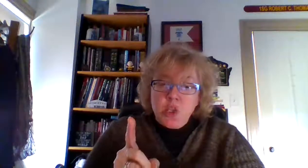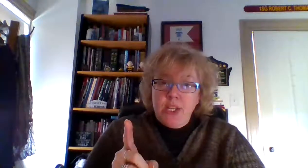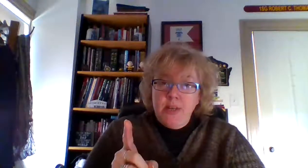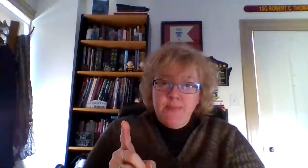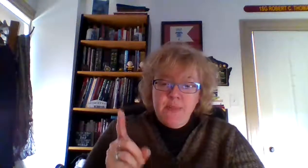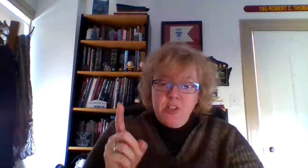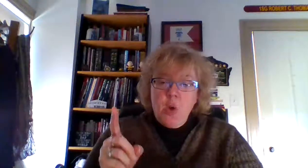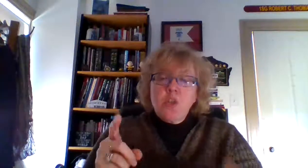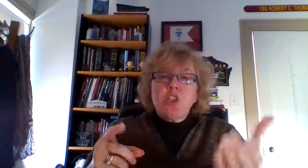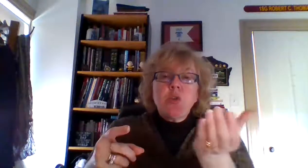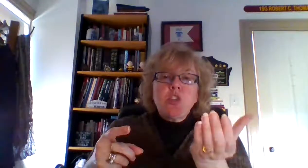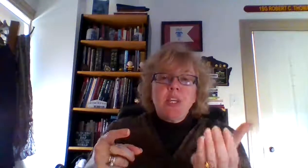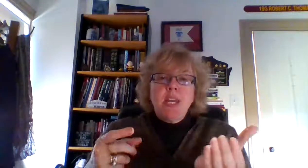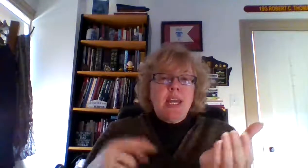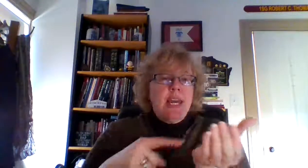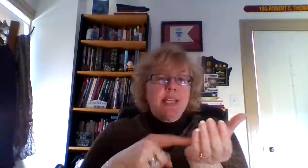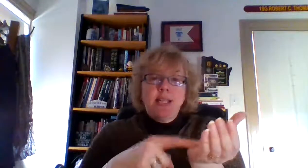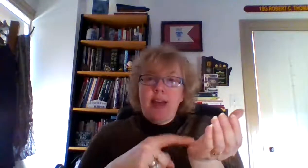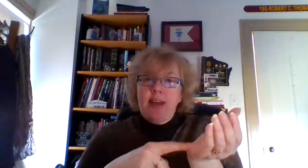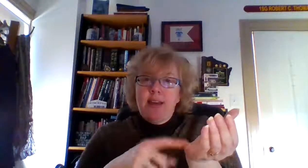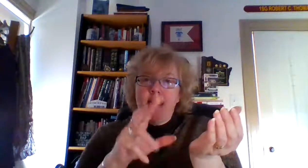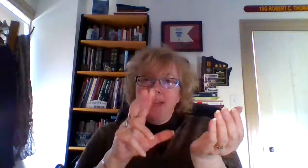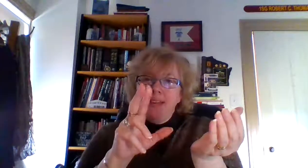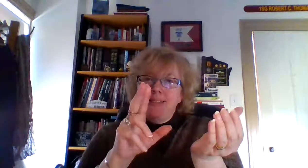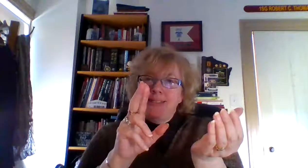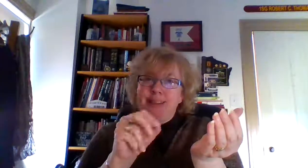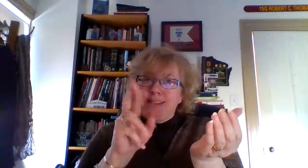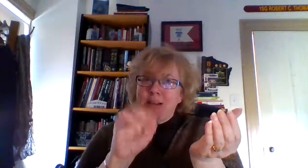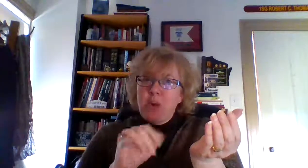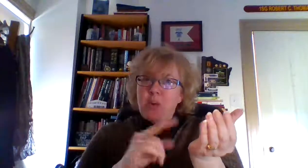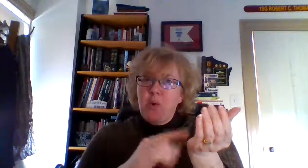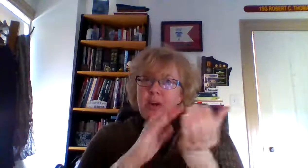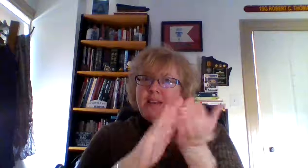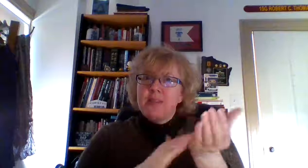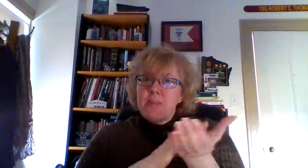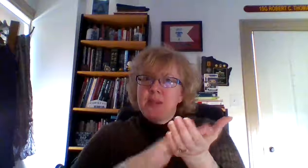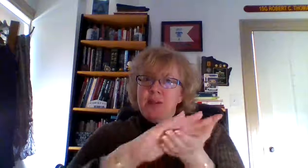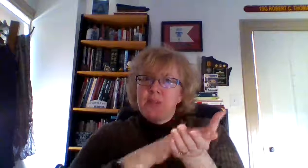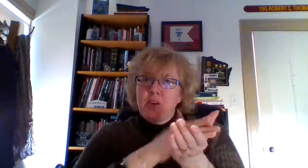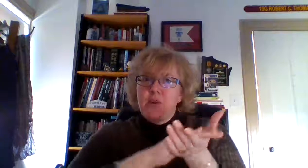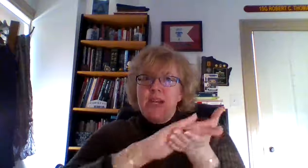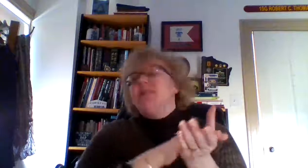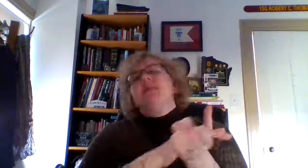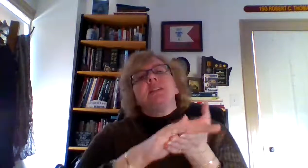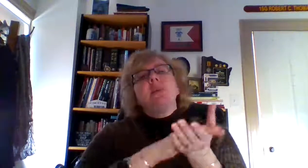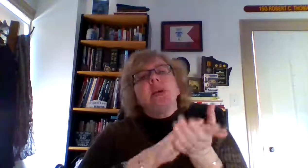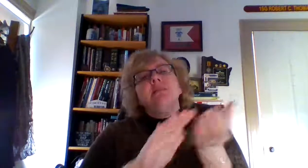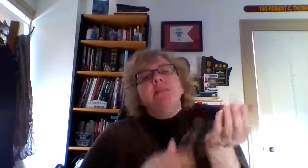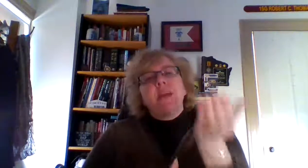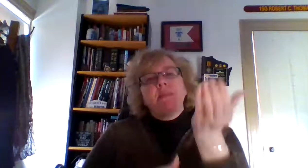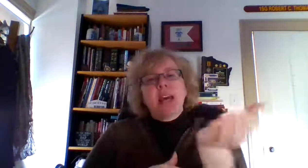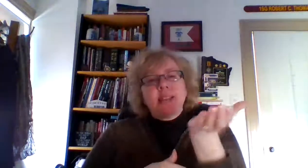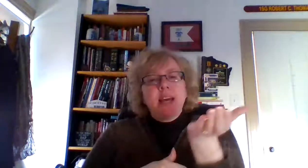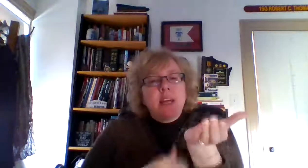Sushi. So sushi is like, I think, do you guys call it nori? The green, the seaweed thing? That's like